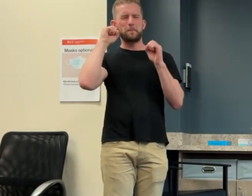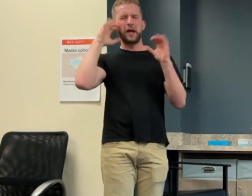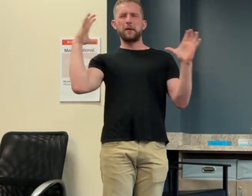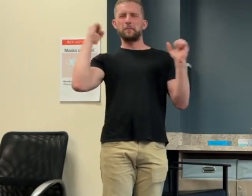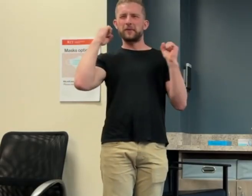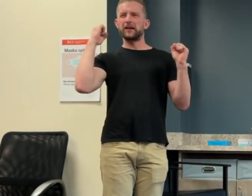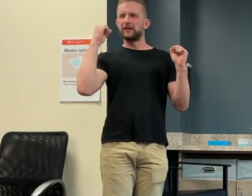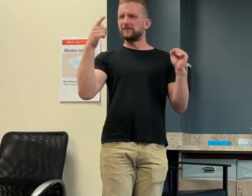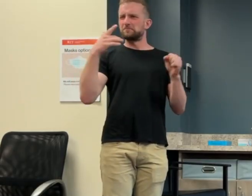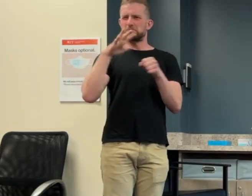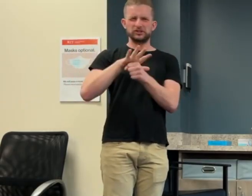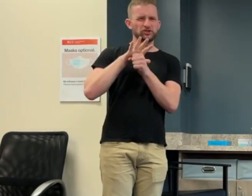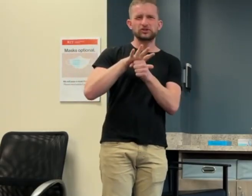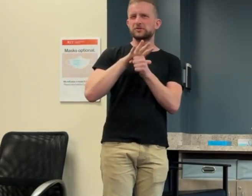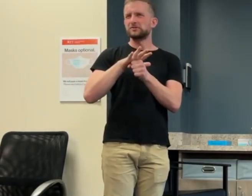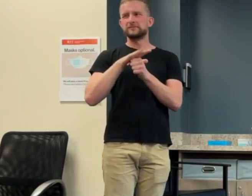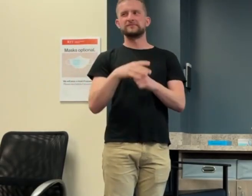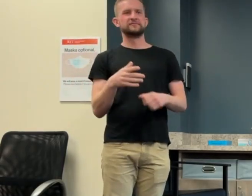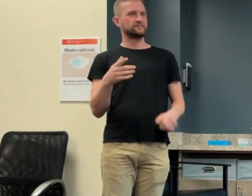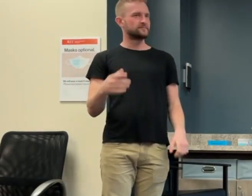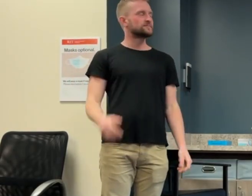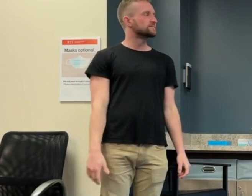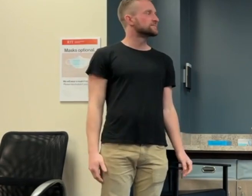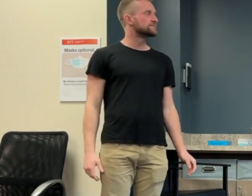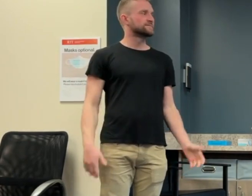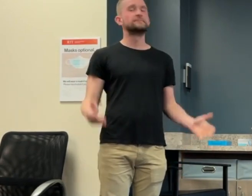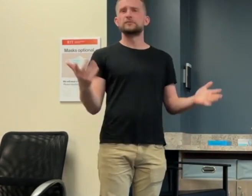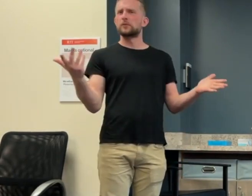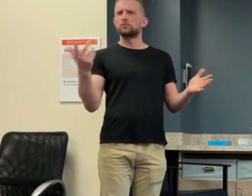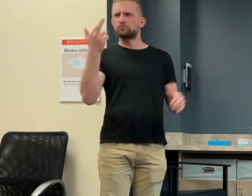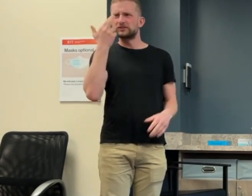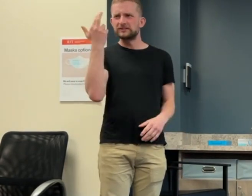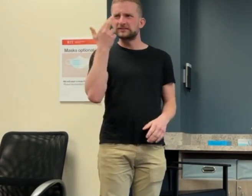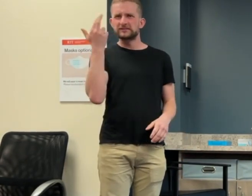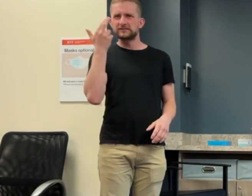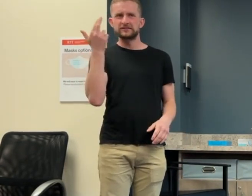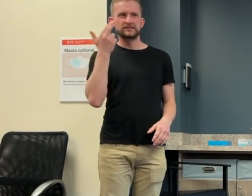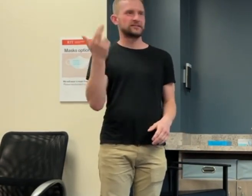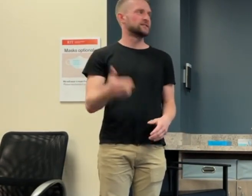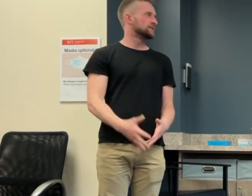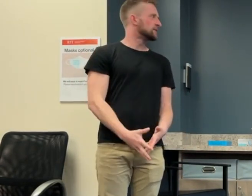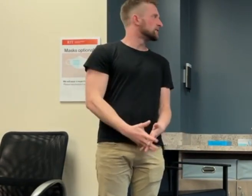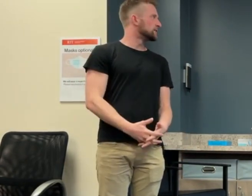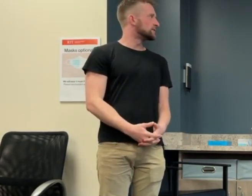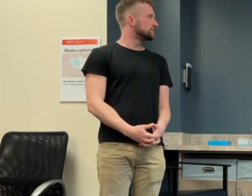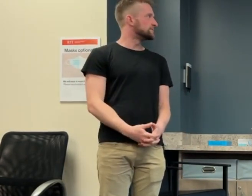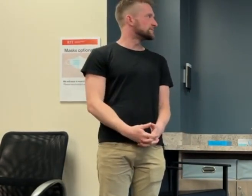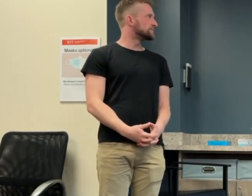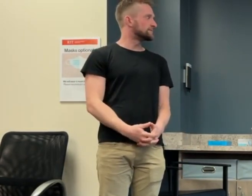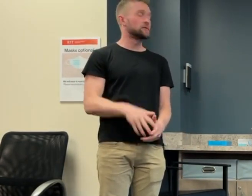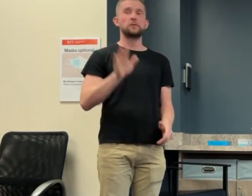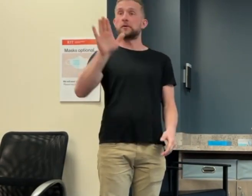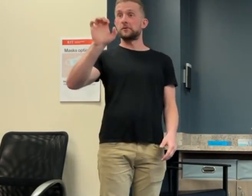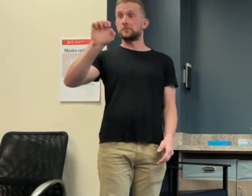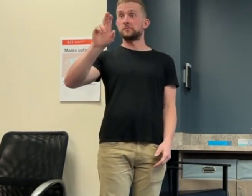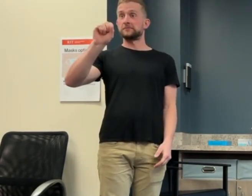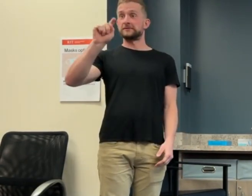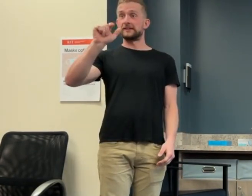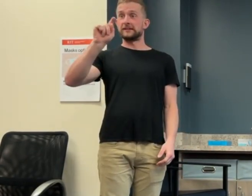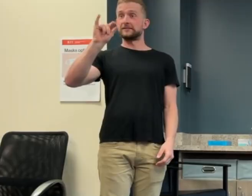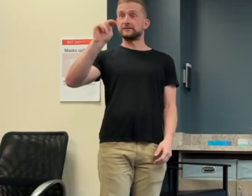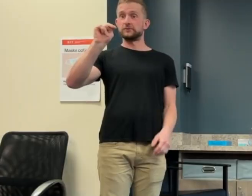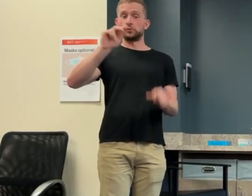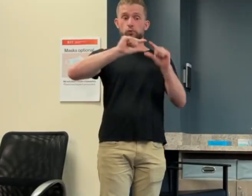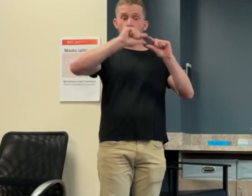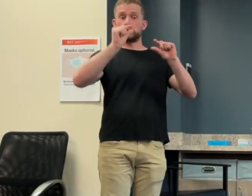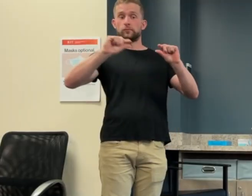a pressure? Okay, well, what's happening is your eustachian tube has just